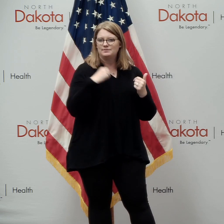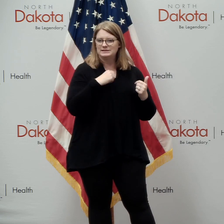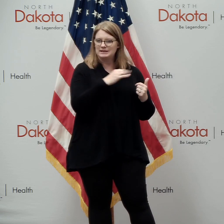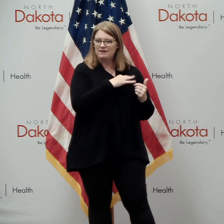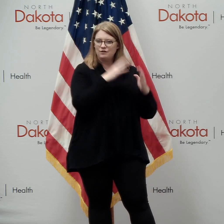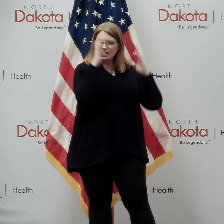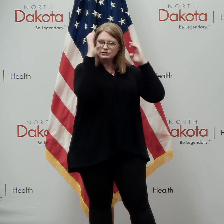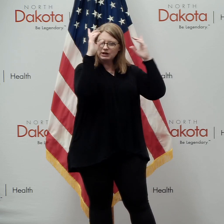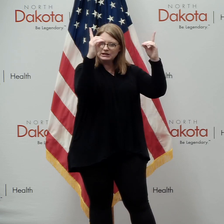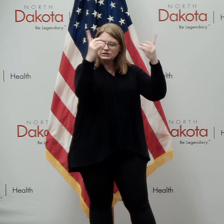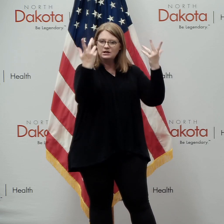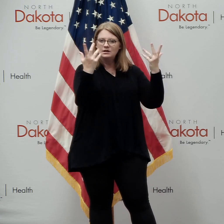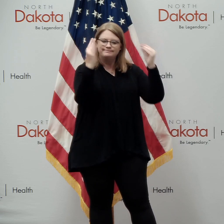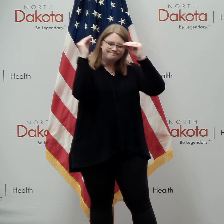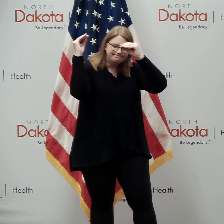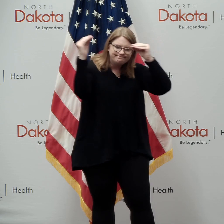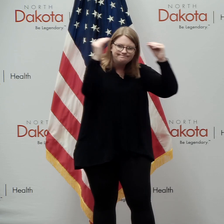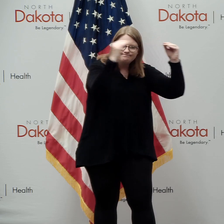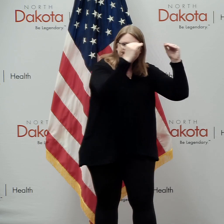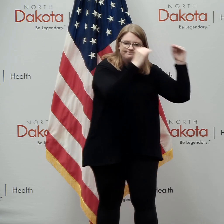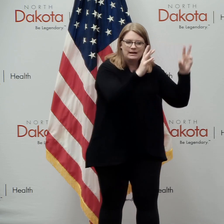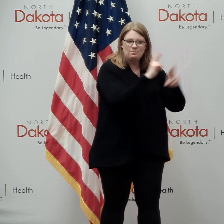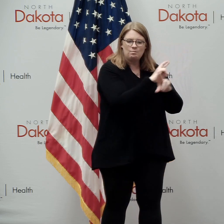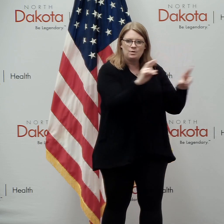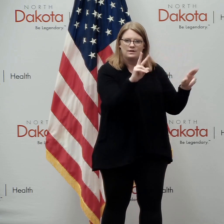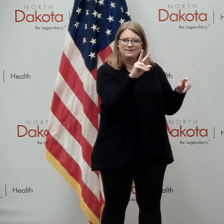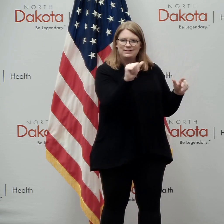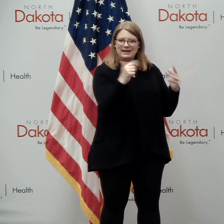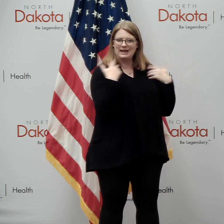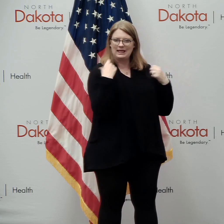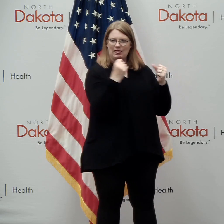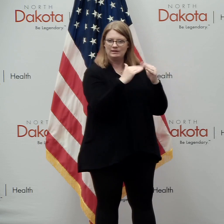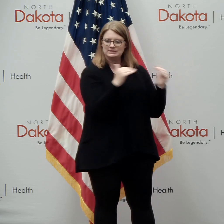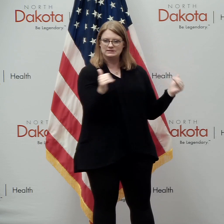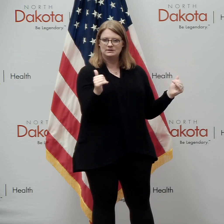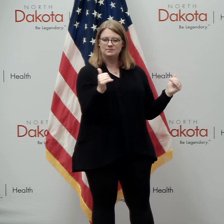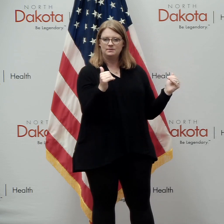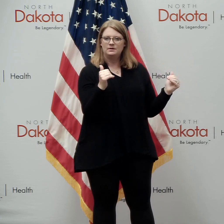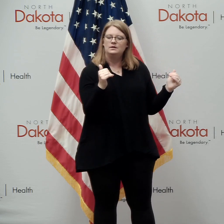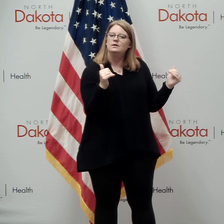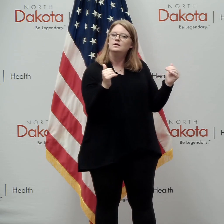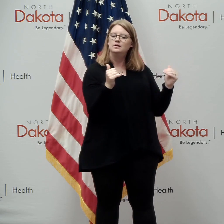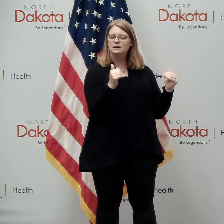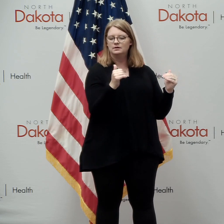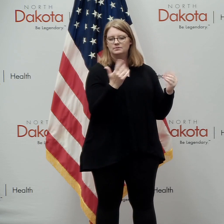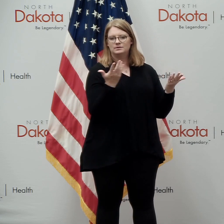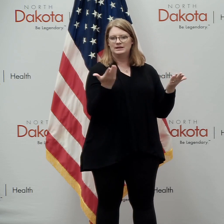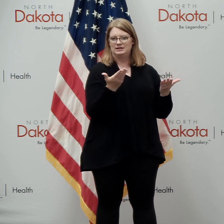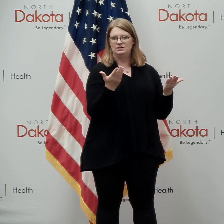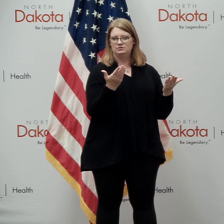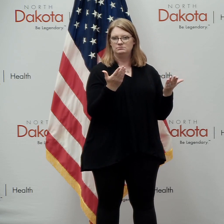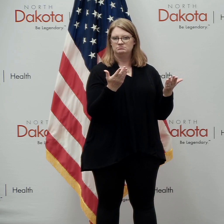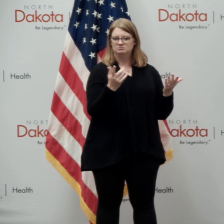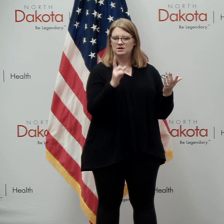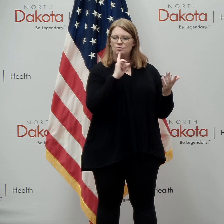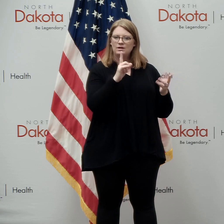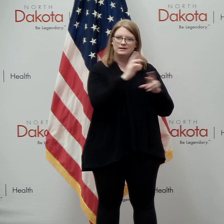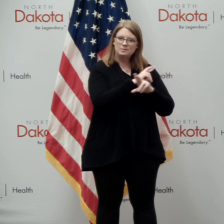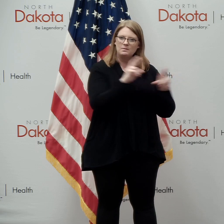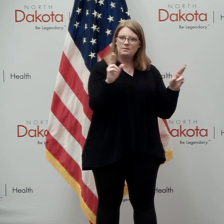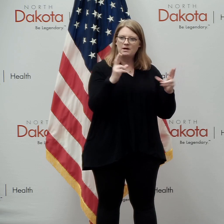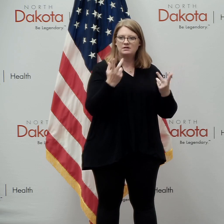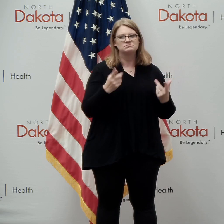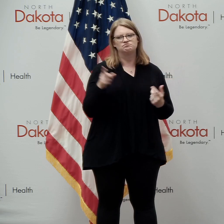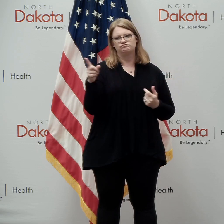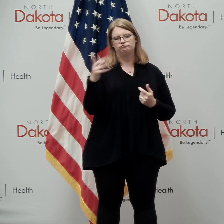to work on educating staff and preparing the VA health system in North Dakota to be prepared for this. So he's been